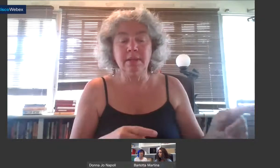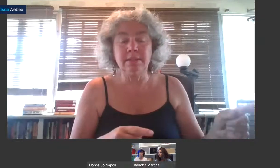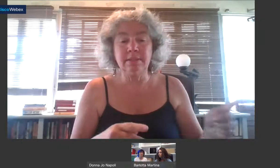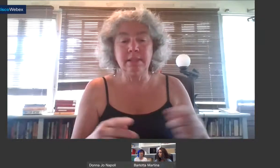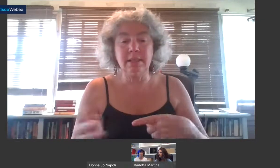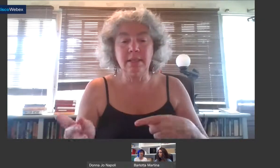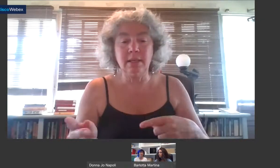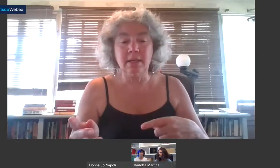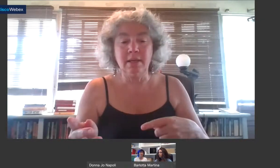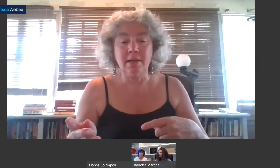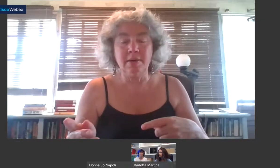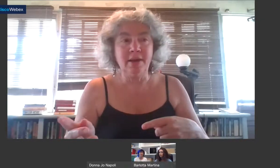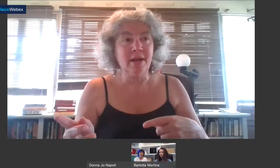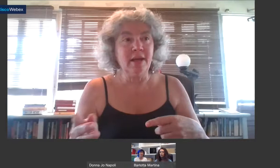Let's see. I